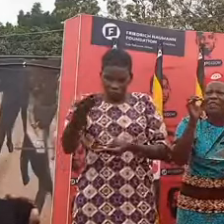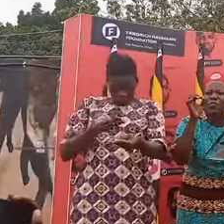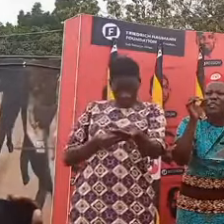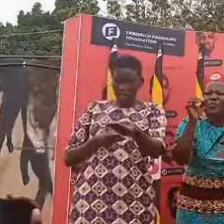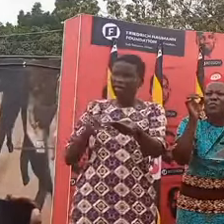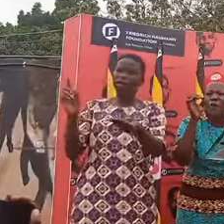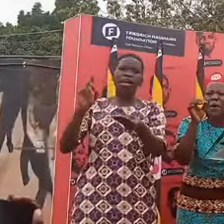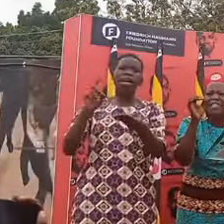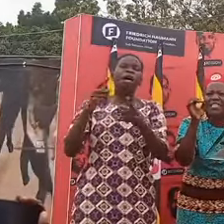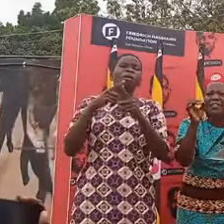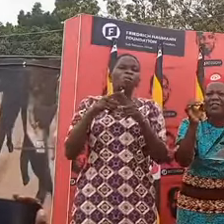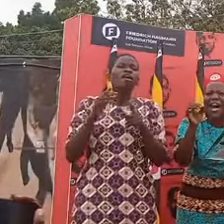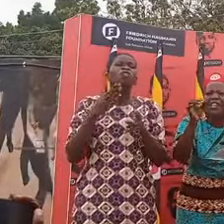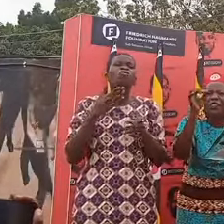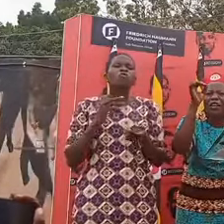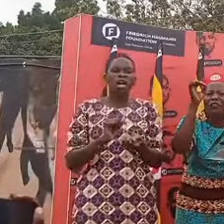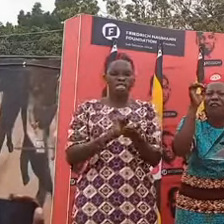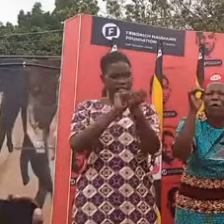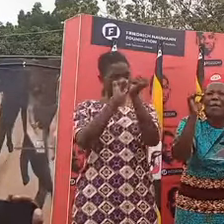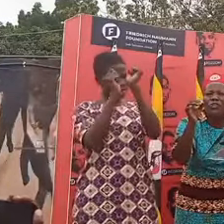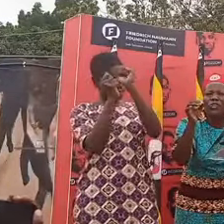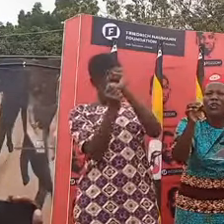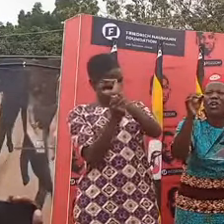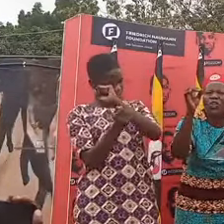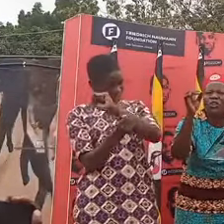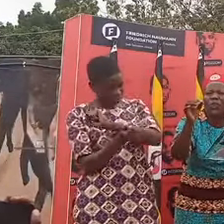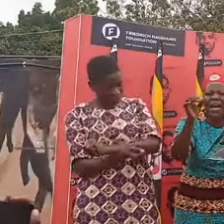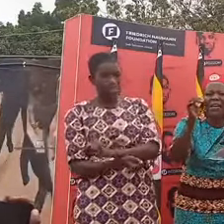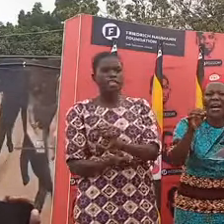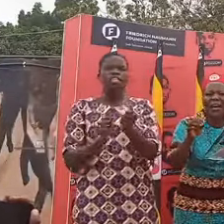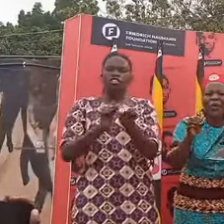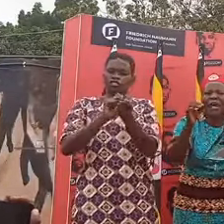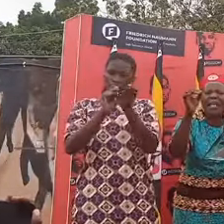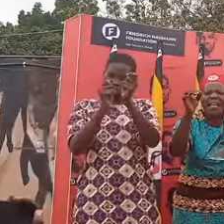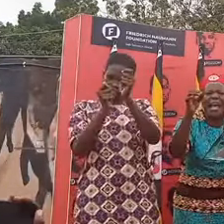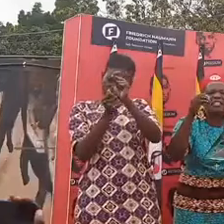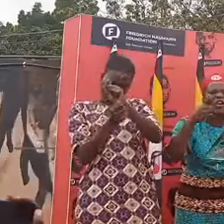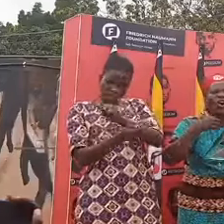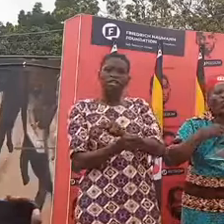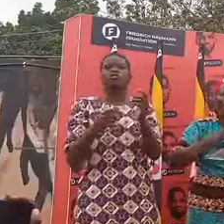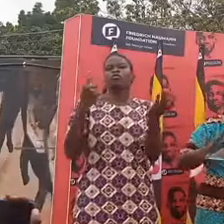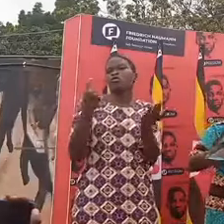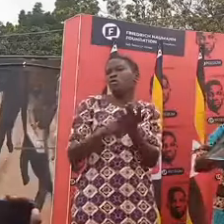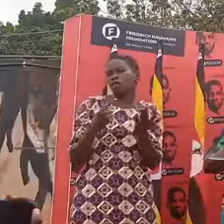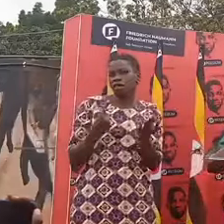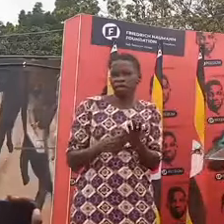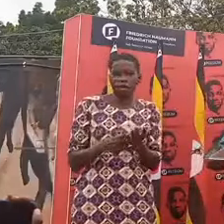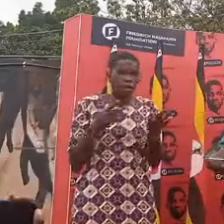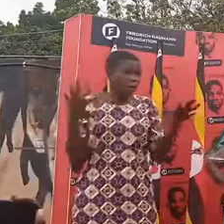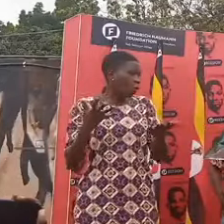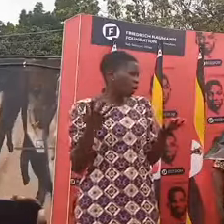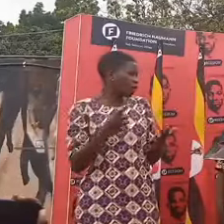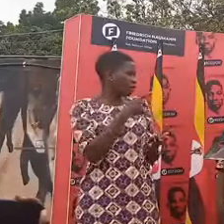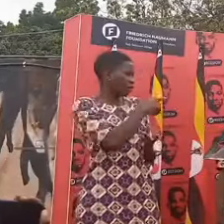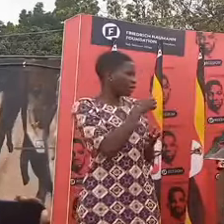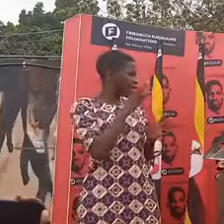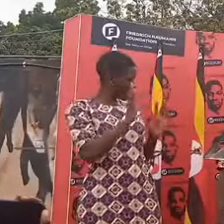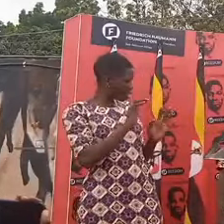very transformative and transformational Uganda, where the lives of the Mamalinas grew.